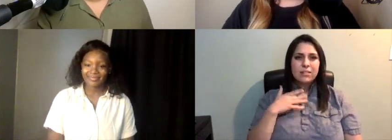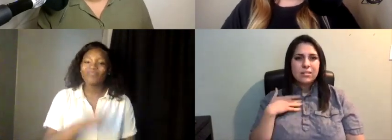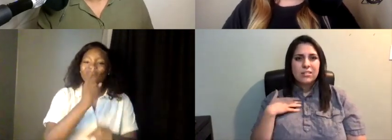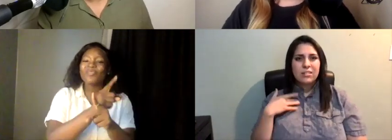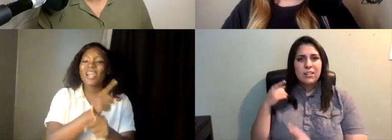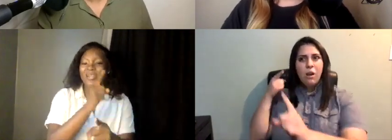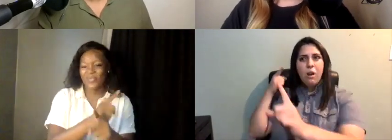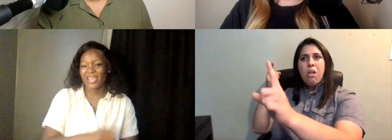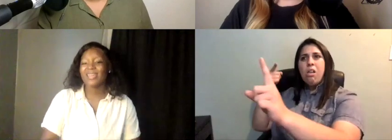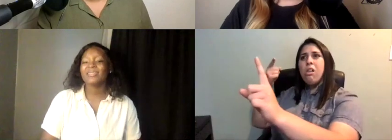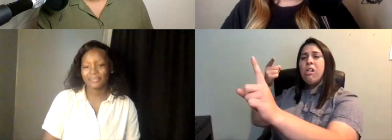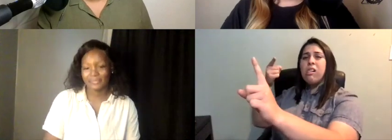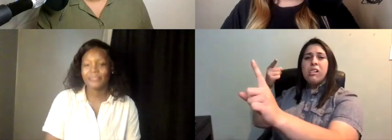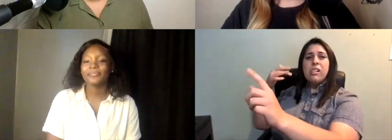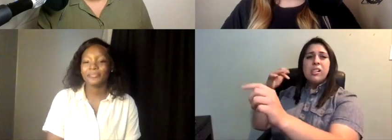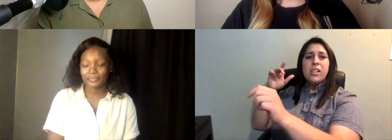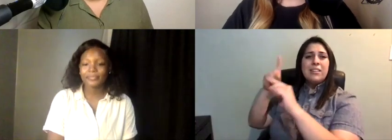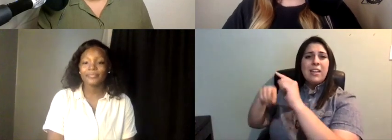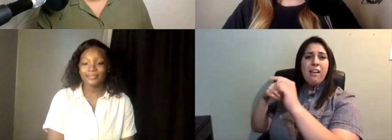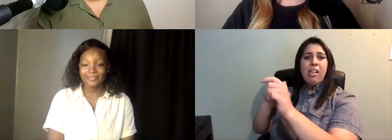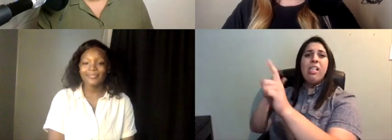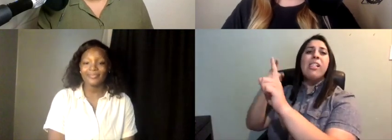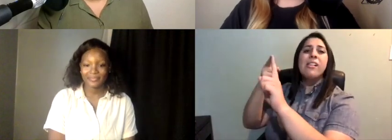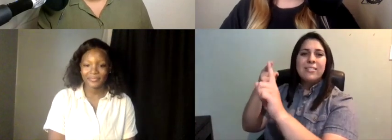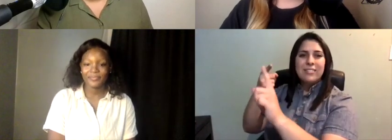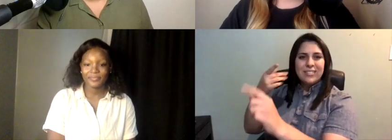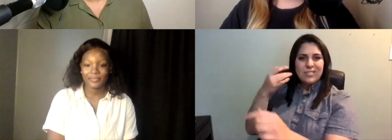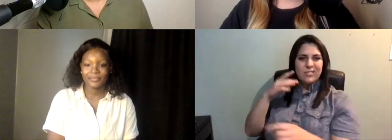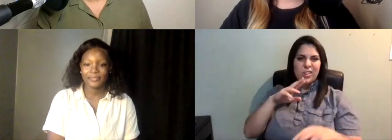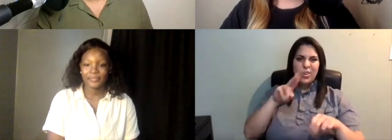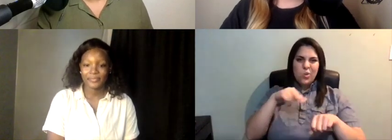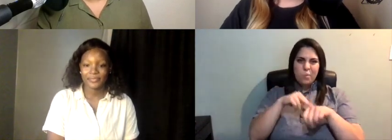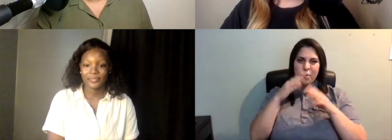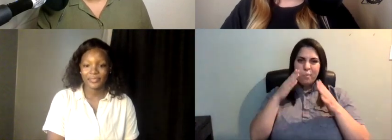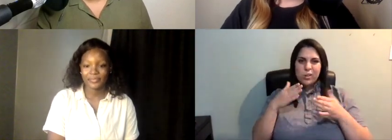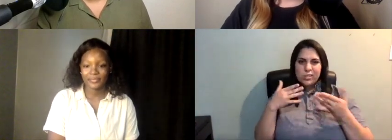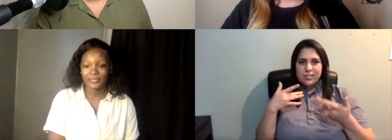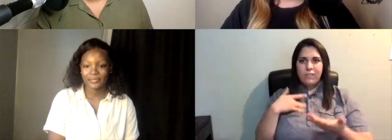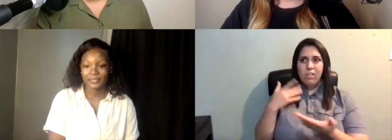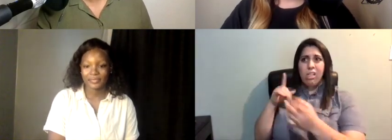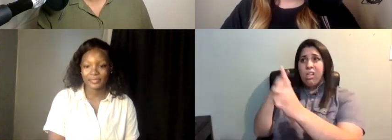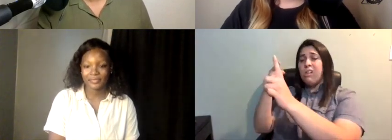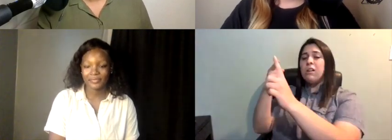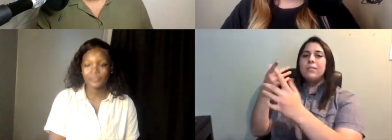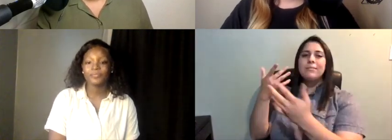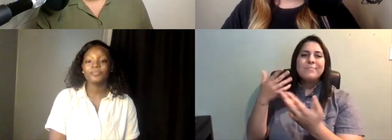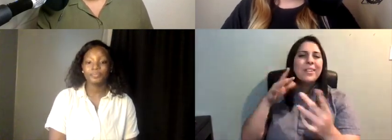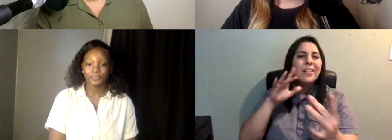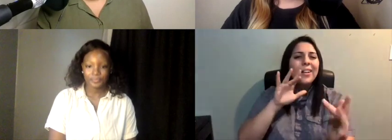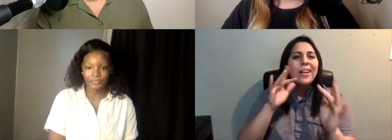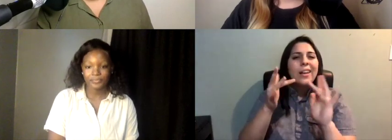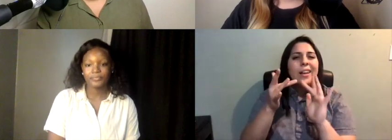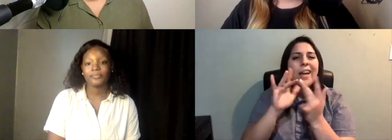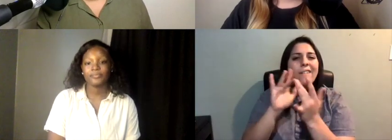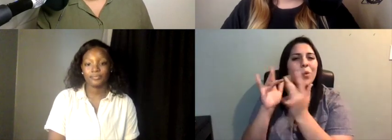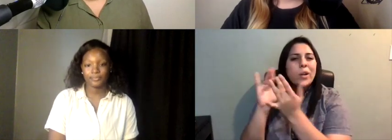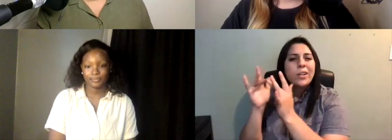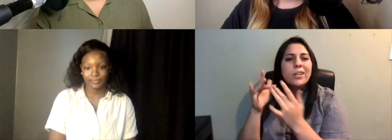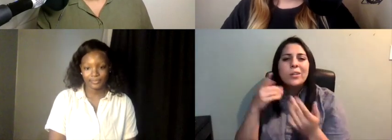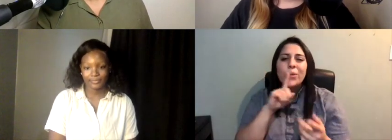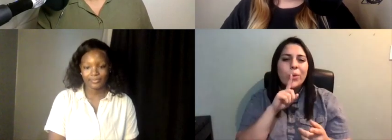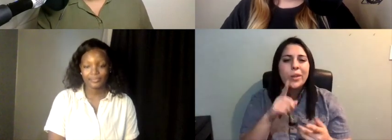like a, you know, regular Joe. Like networking is kind of a frilly word for something that shouldn't be so hard to